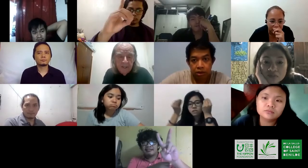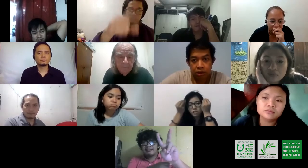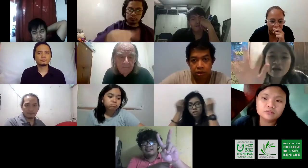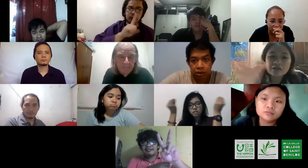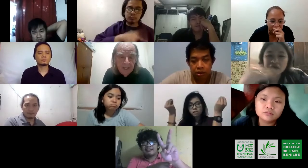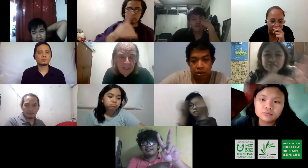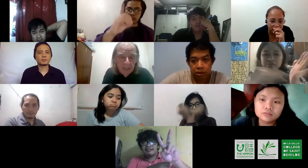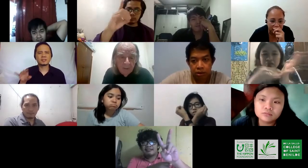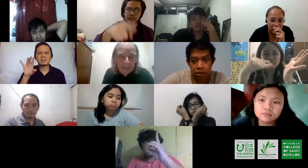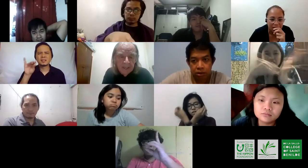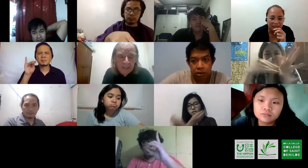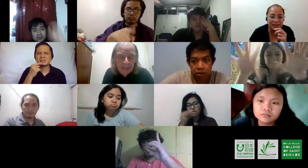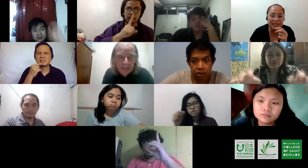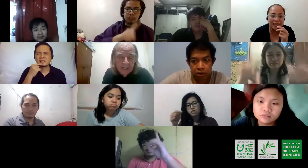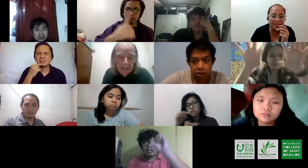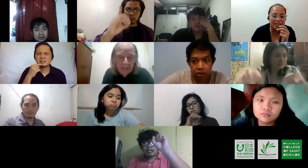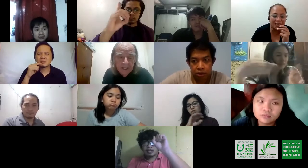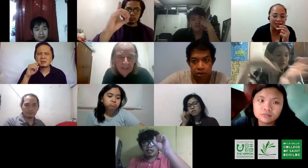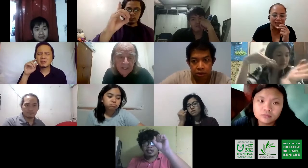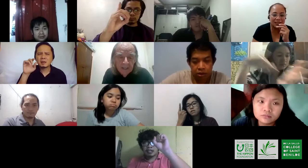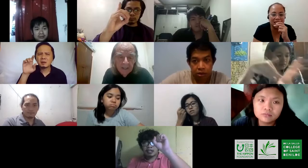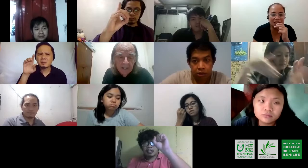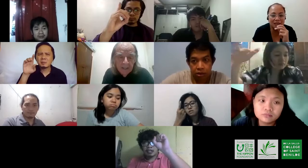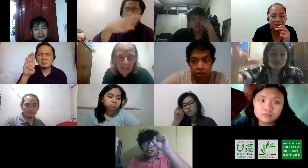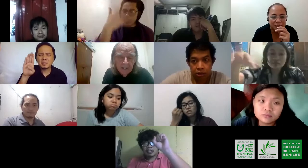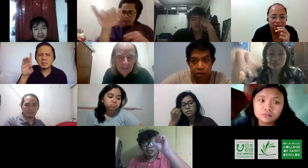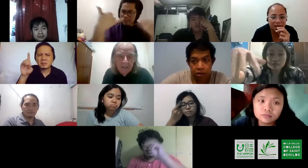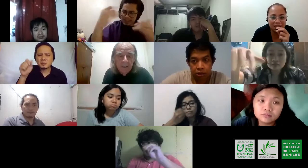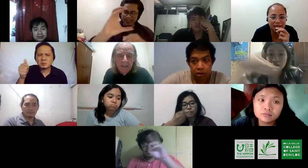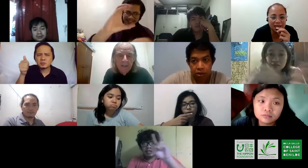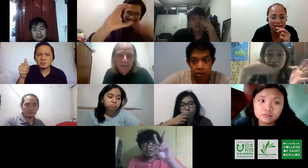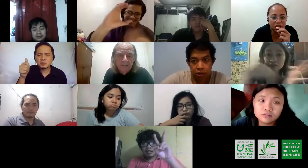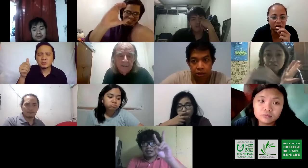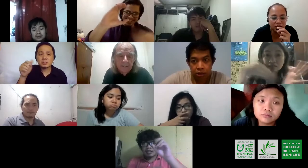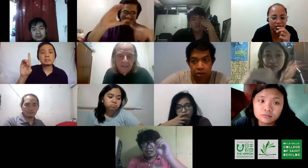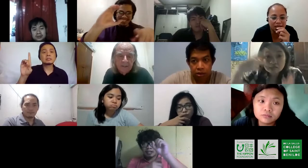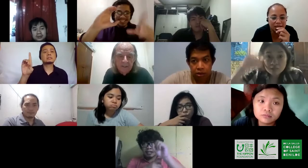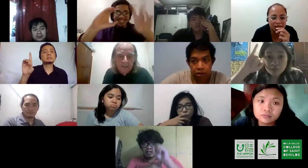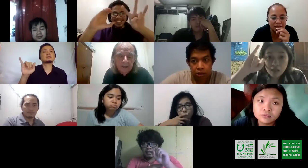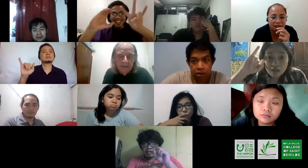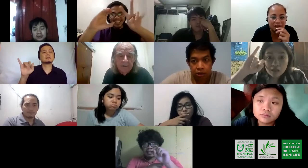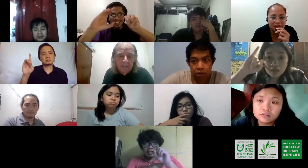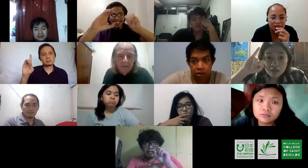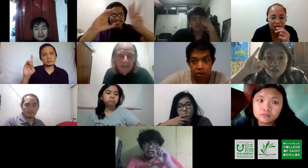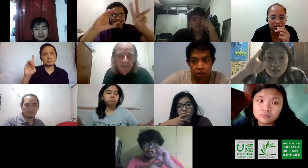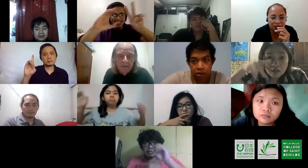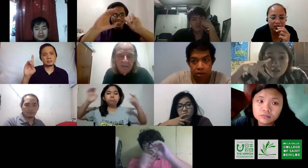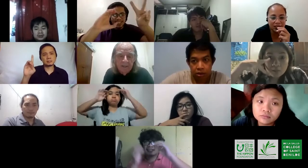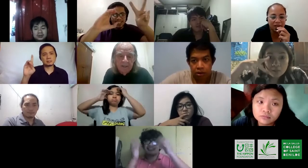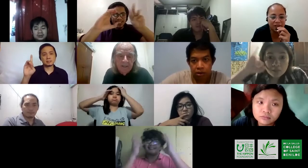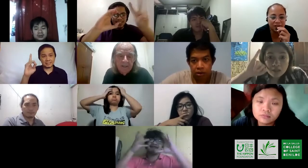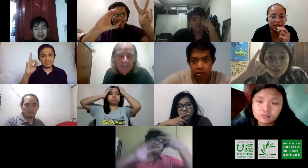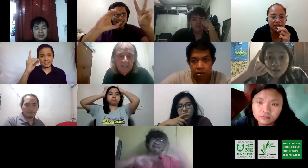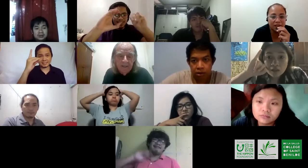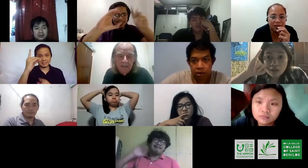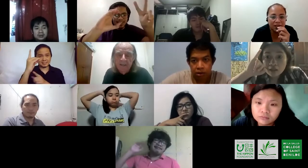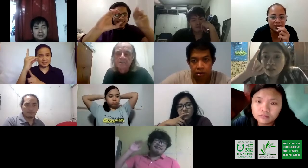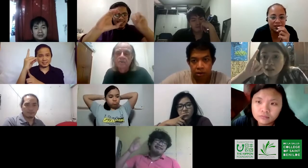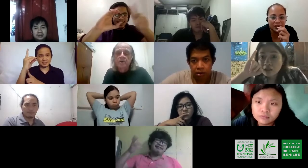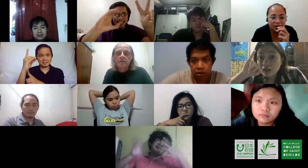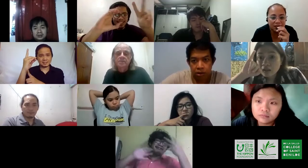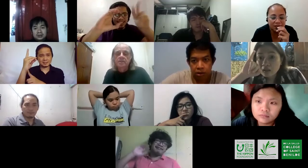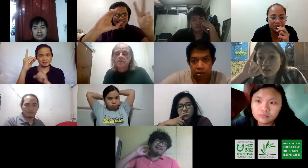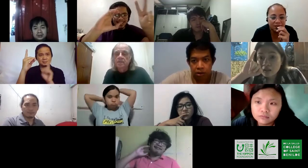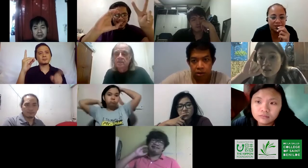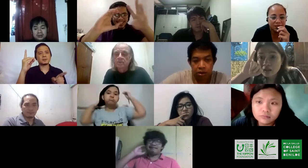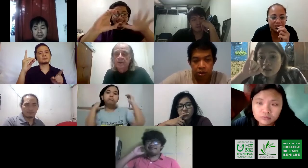Yami's saying B or D? D, D, D, D. Isn't David? David. Yes,